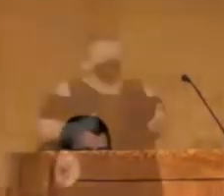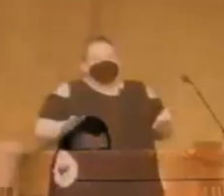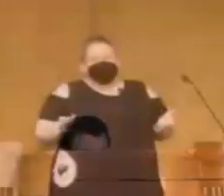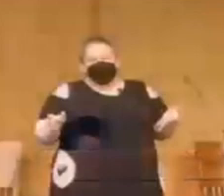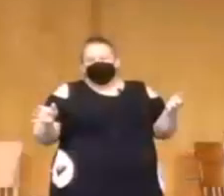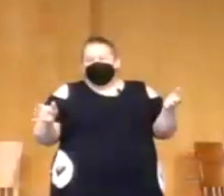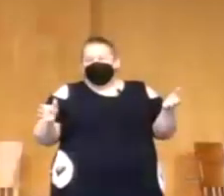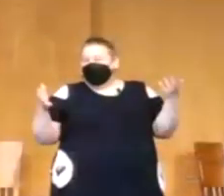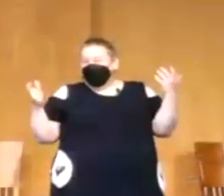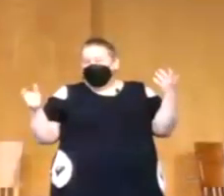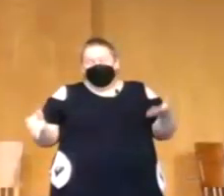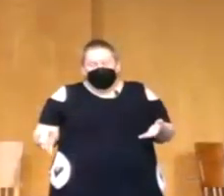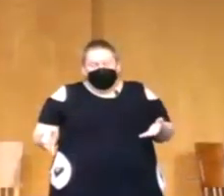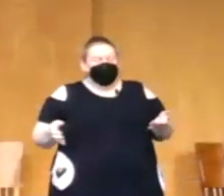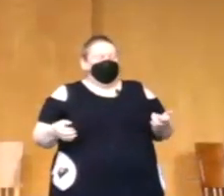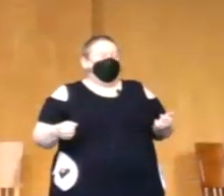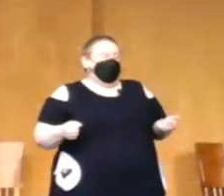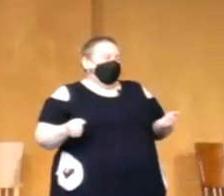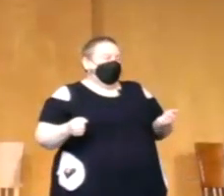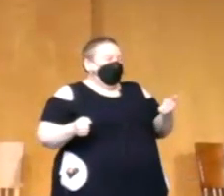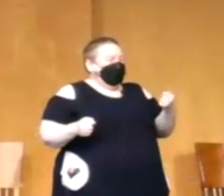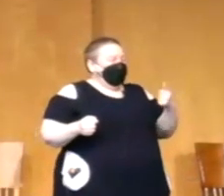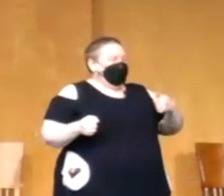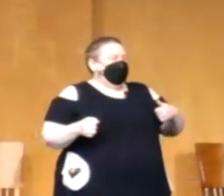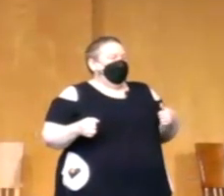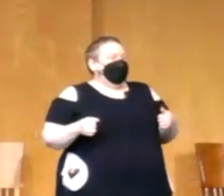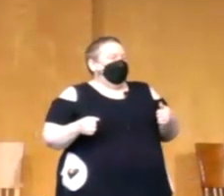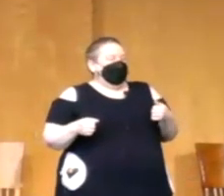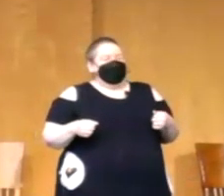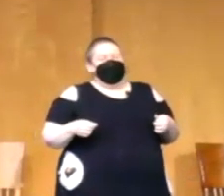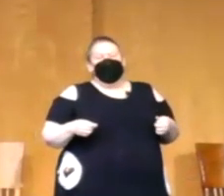For anyone who has not met me yet, I